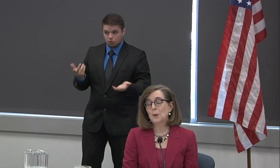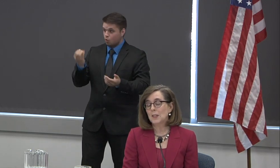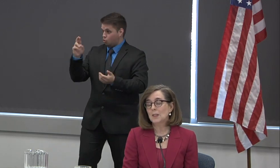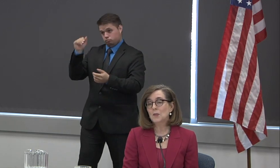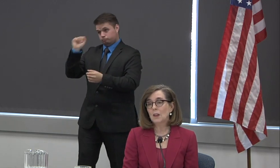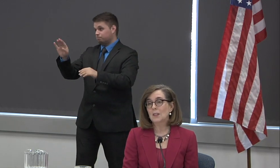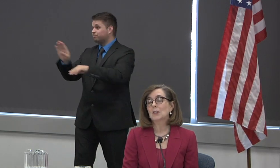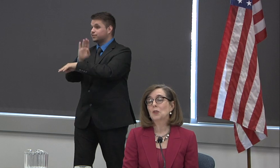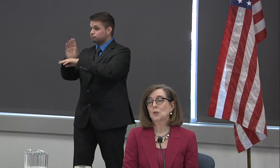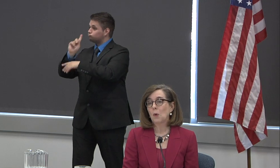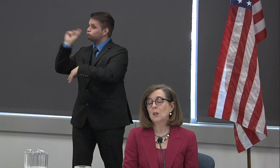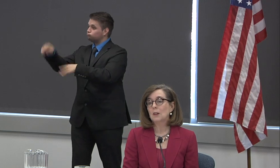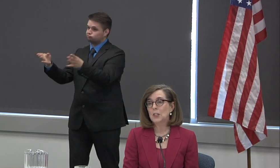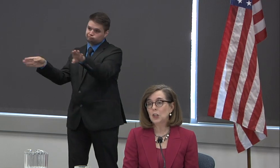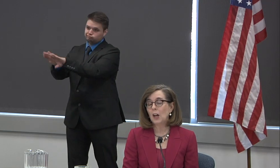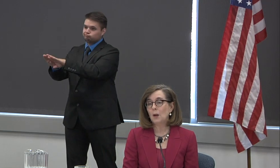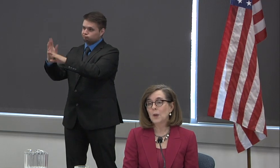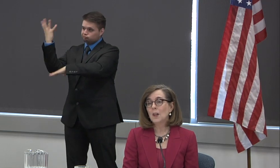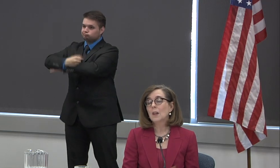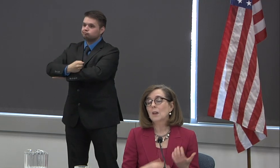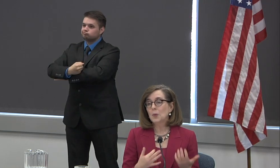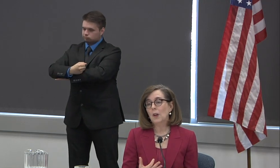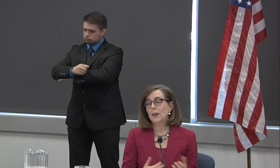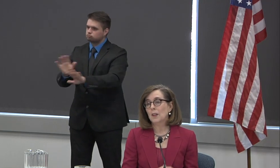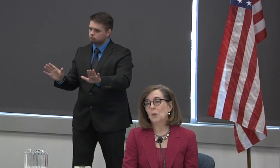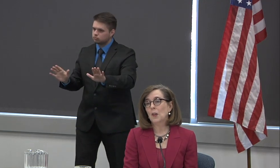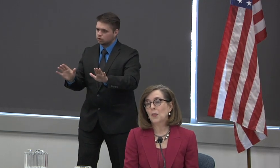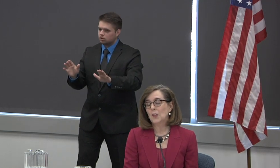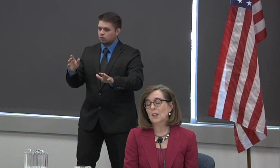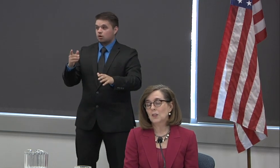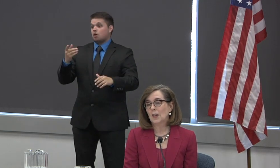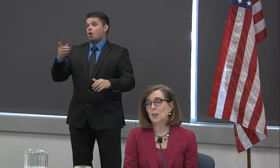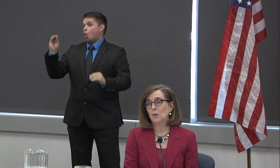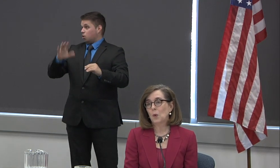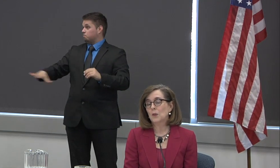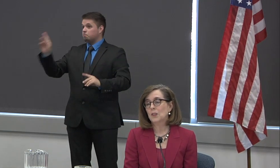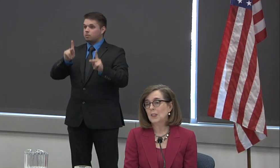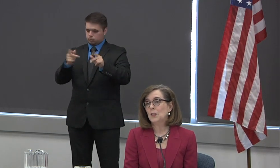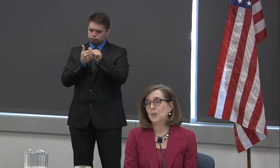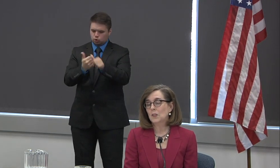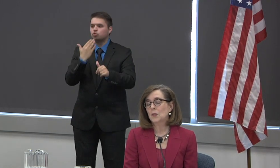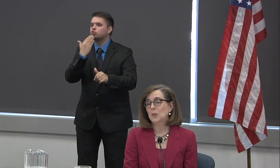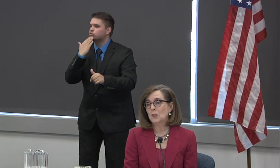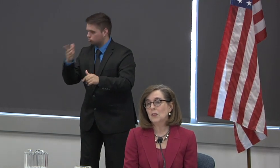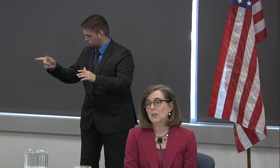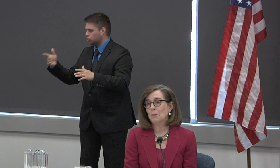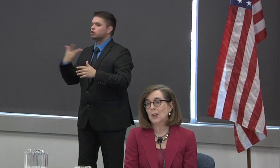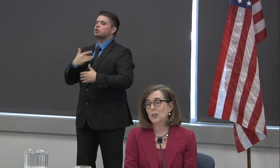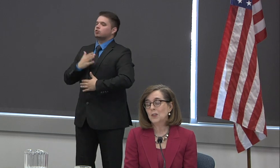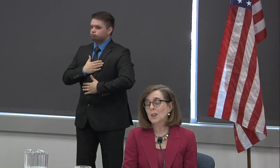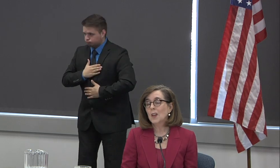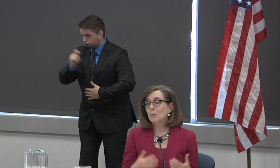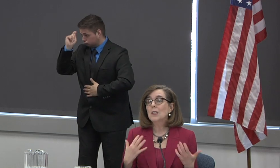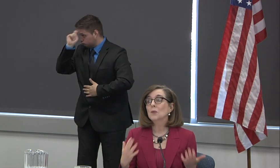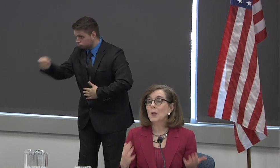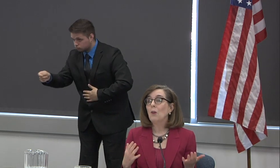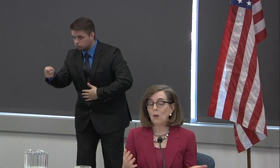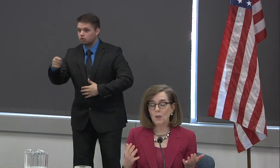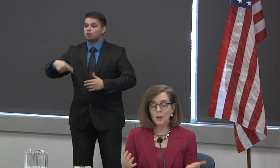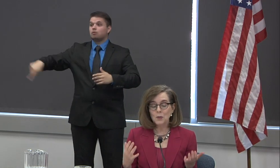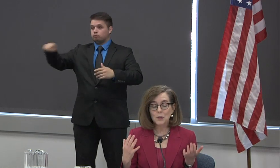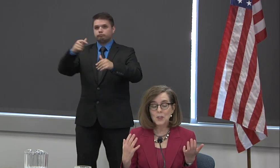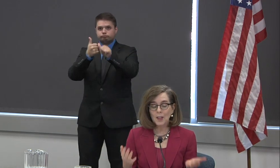Oregonians have done an extraordinary job complying with the executive orders and these physical distancing measures, because we